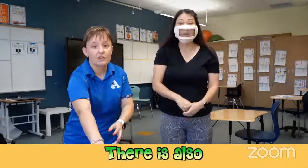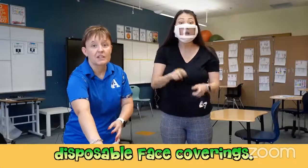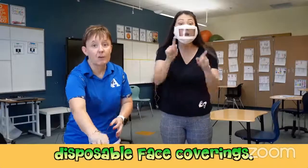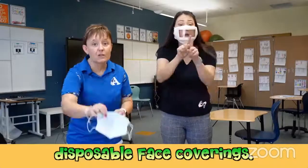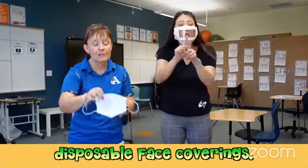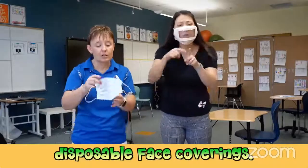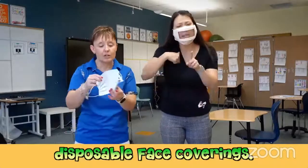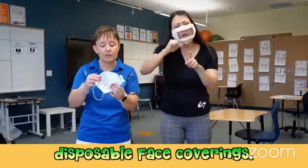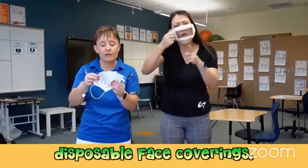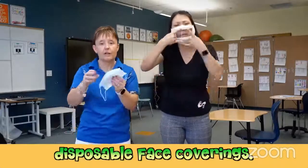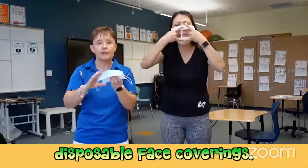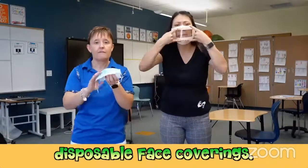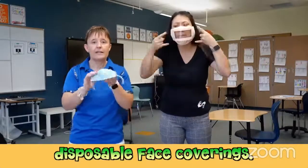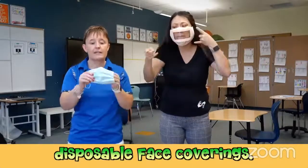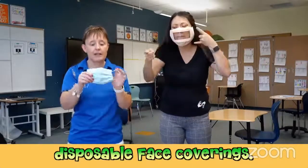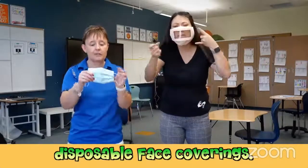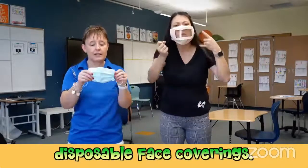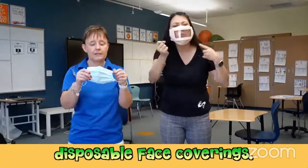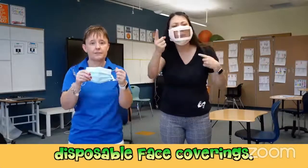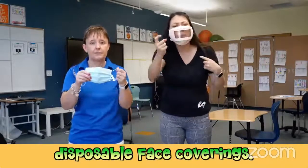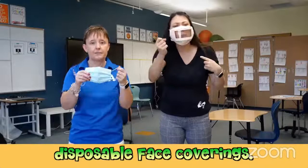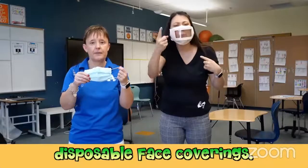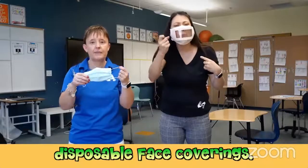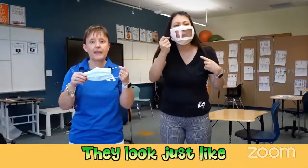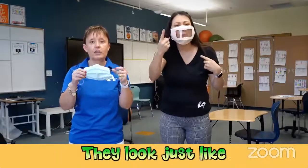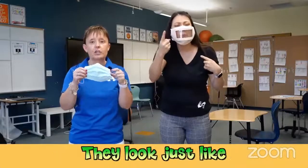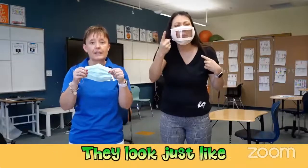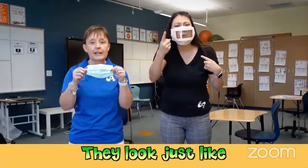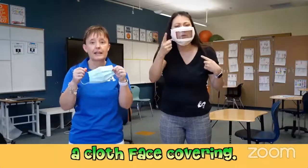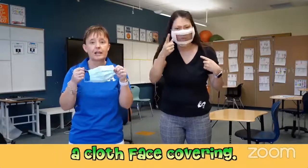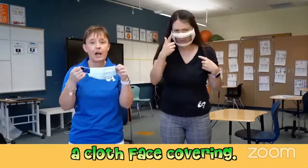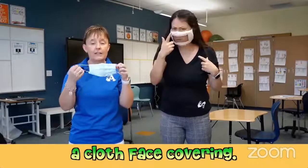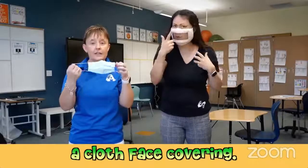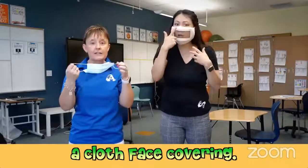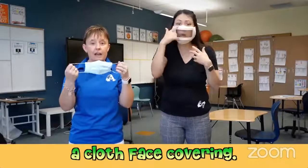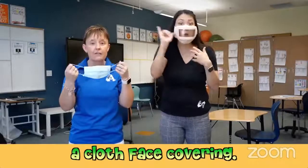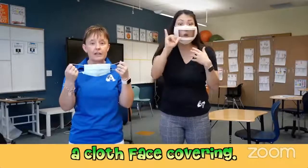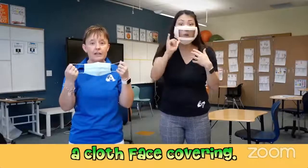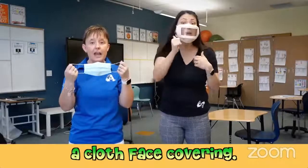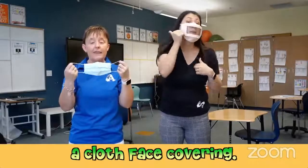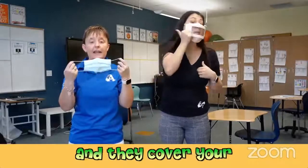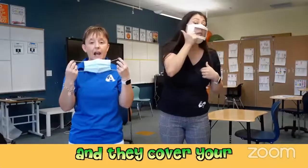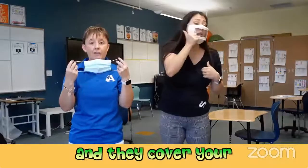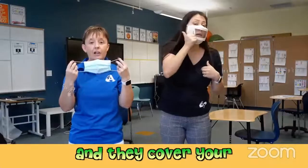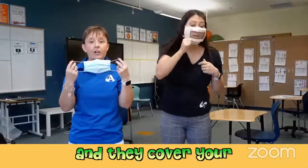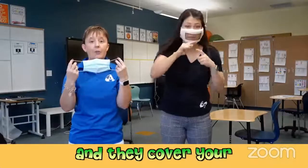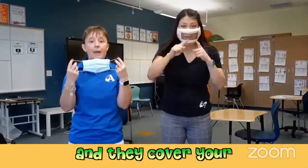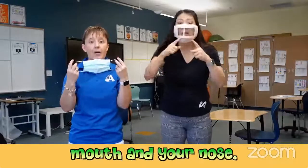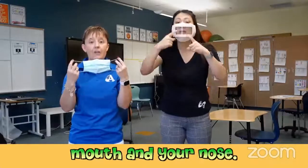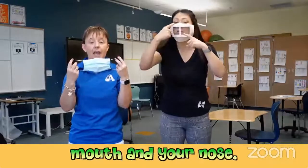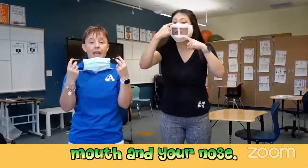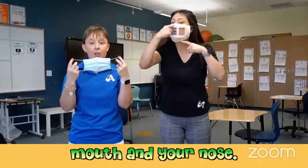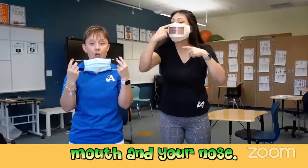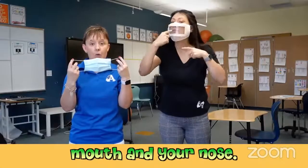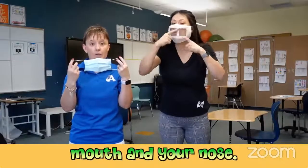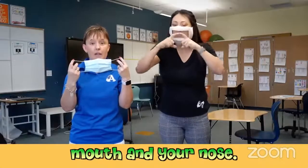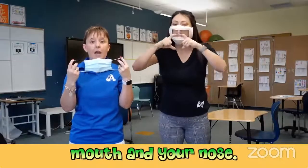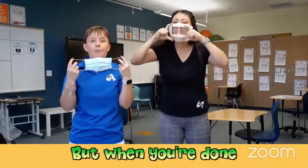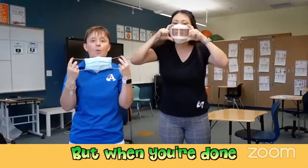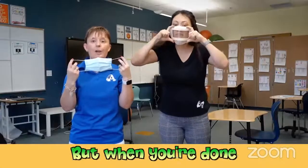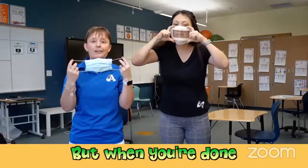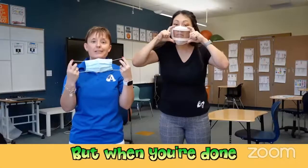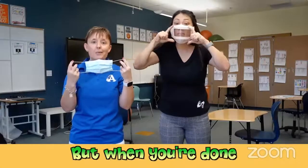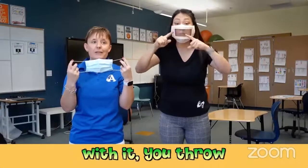There's also disposable face coverings. They look just like a cloth face covering, and they cover your mouth and your